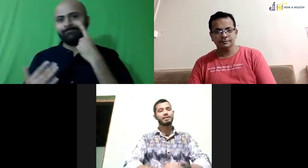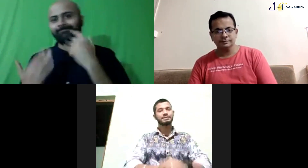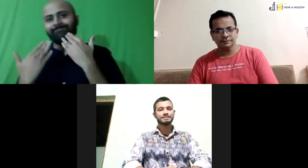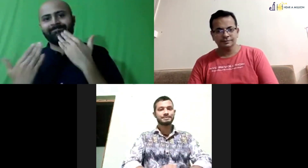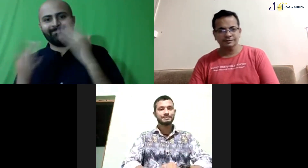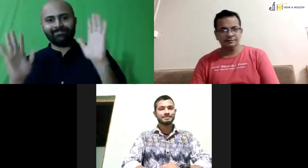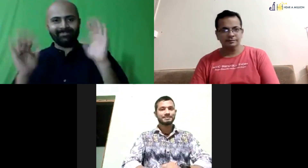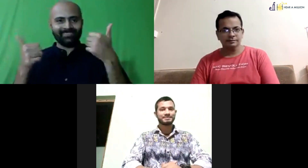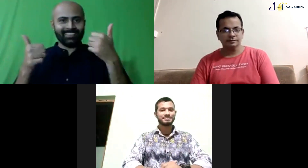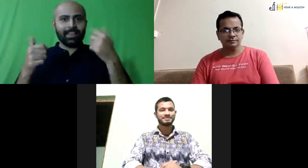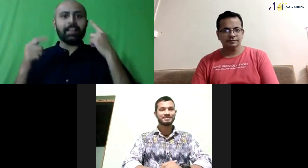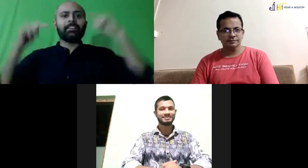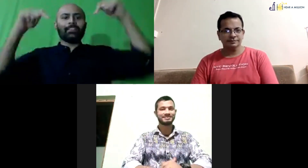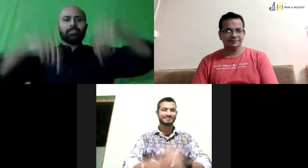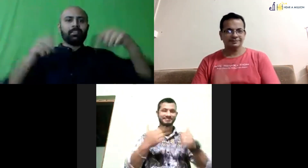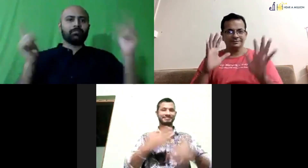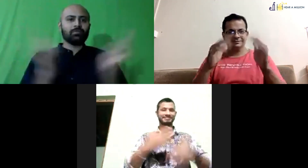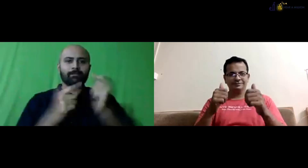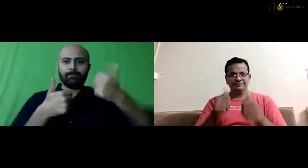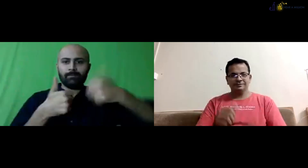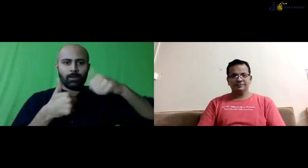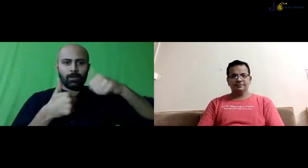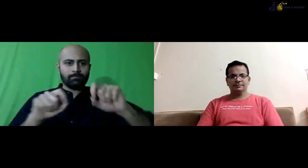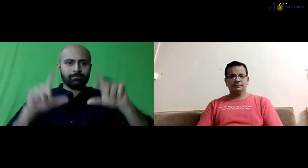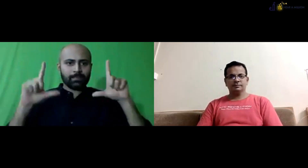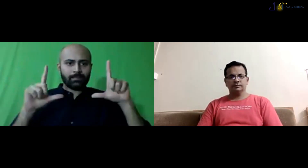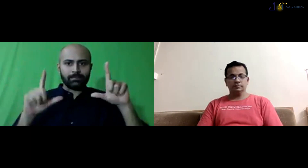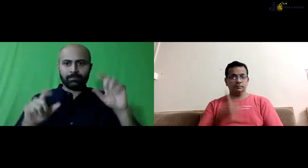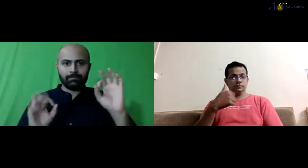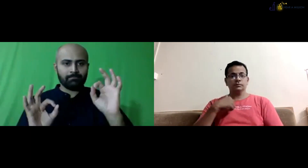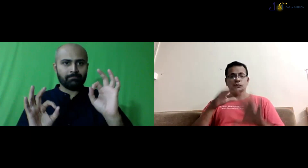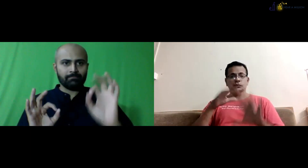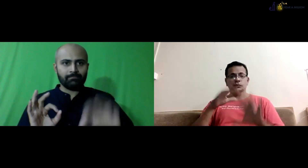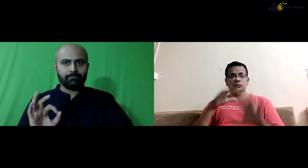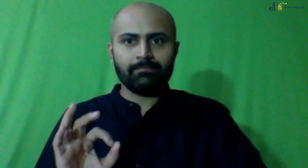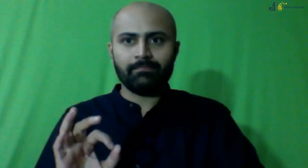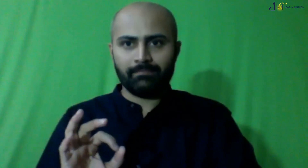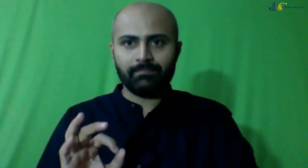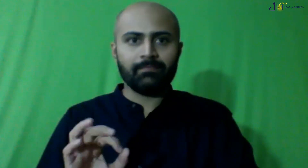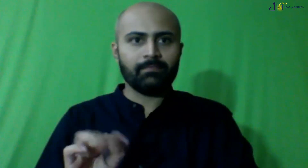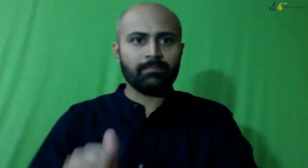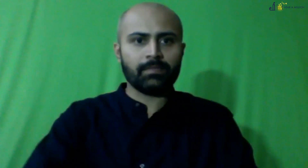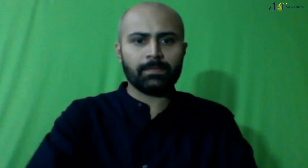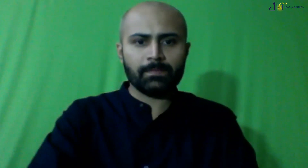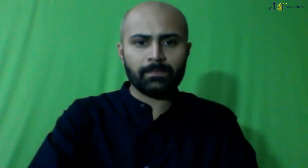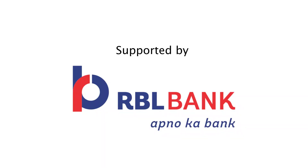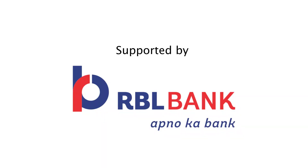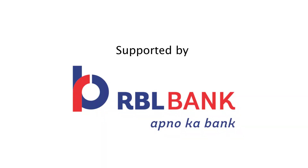disability. Okay, thank you, Ashwini and Sarjan. Now we will have a feedback form, please.